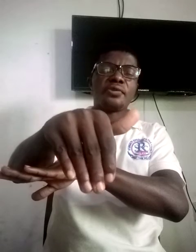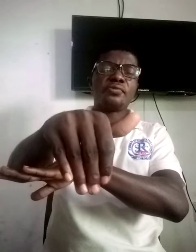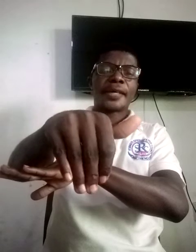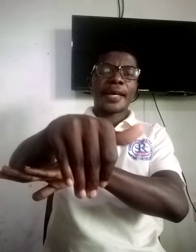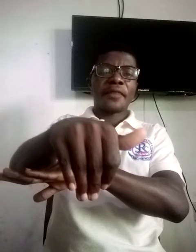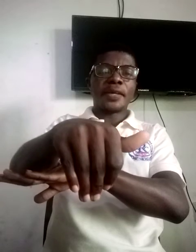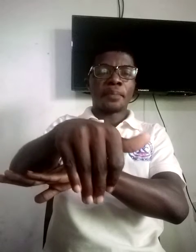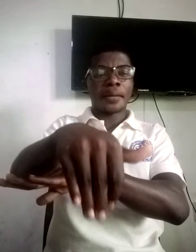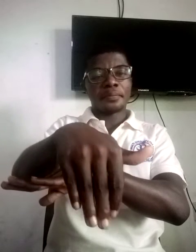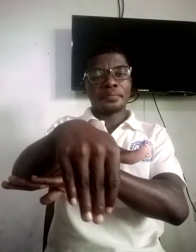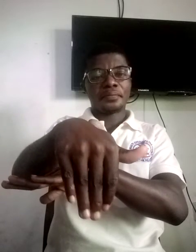you curve the palm.